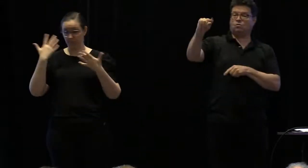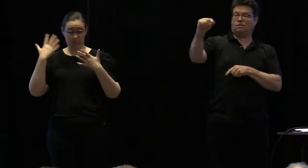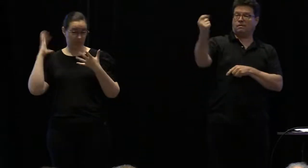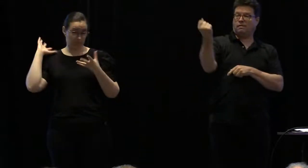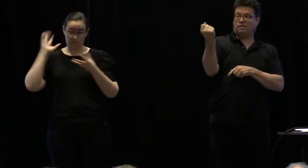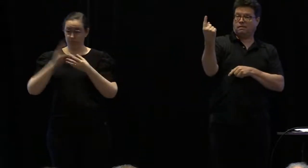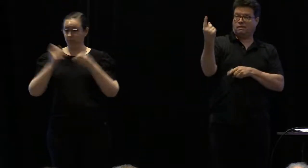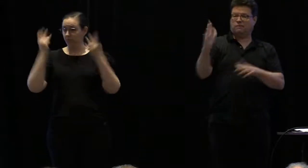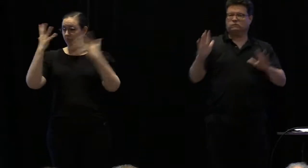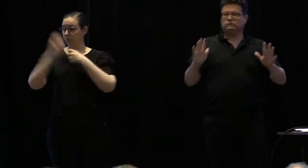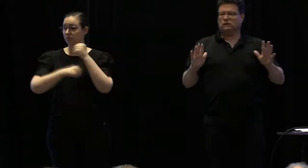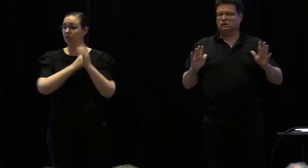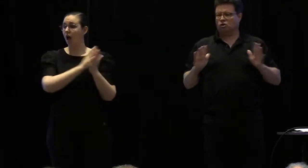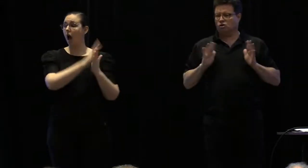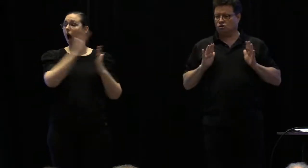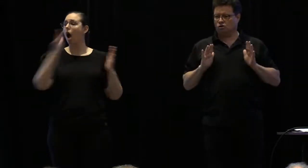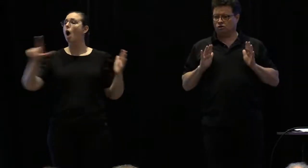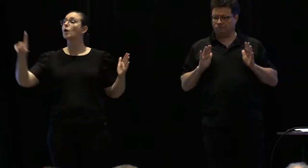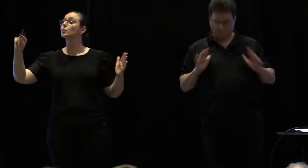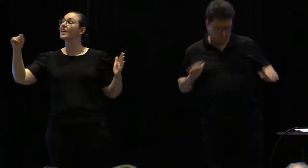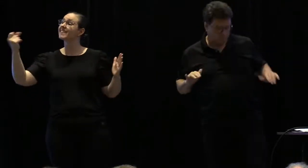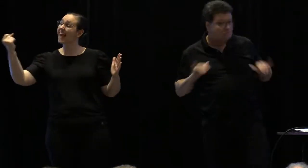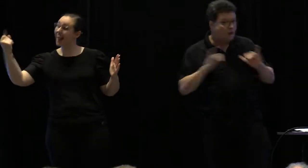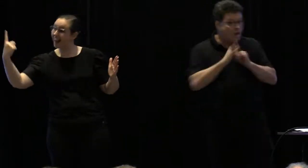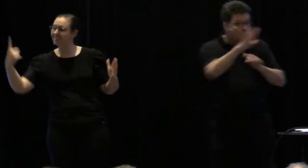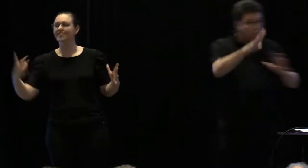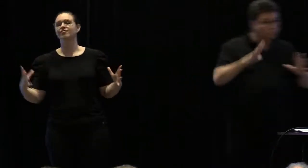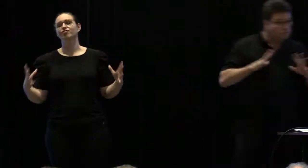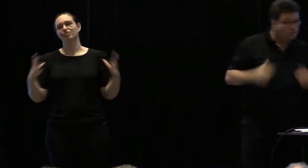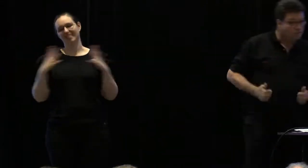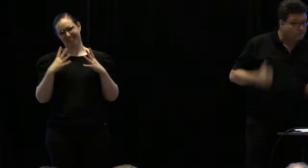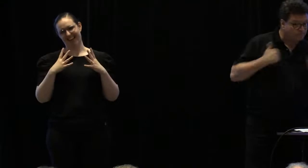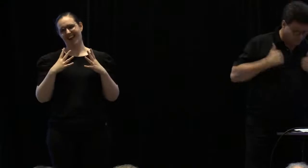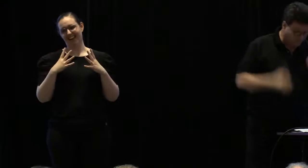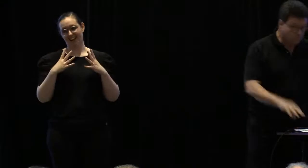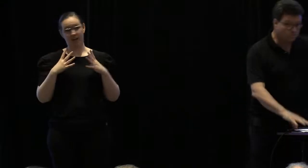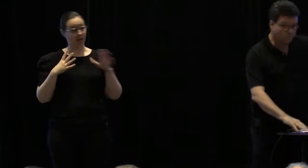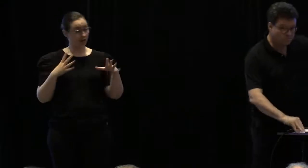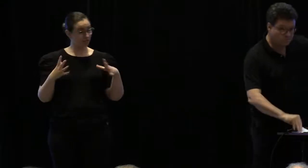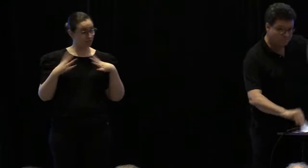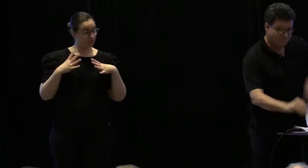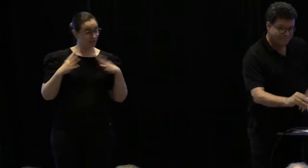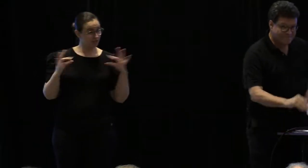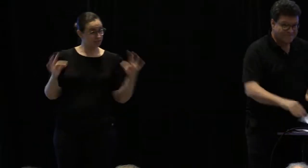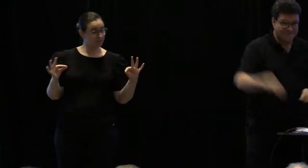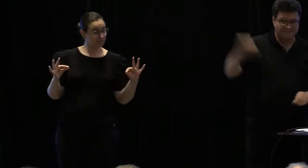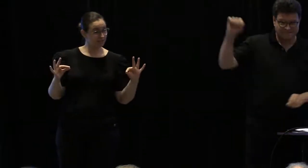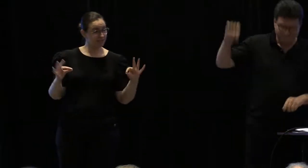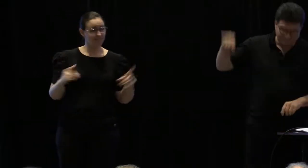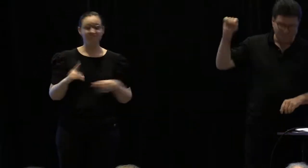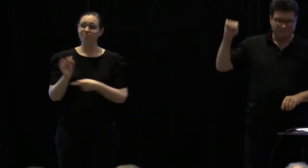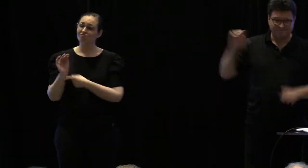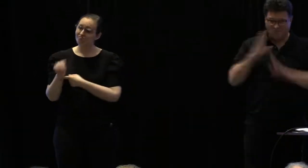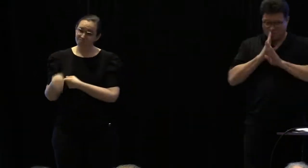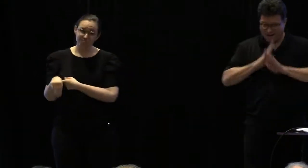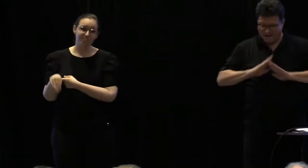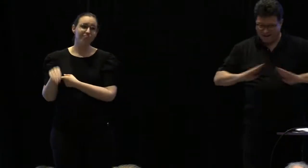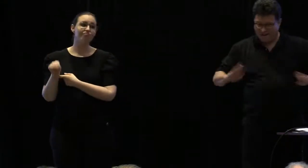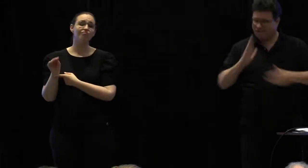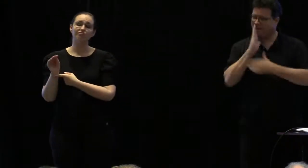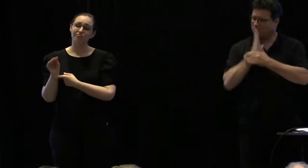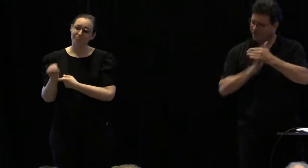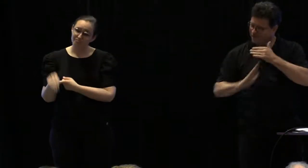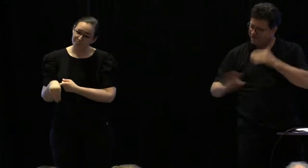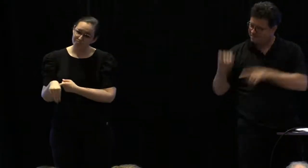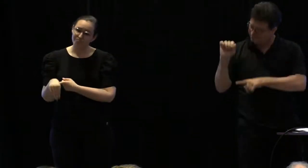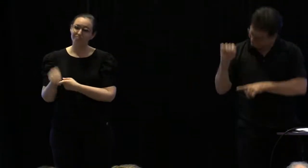as a lawyer for many, many years, and in 2011 retired. How is retirement life for you, Henry? He just gave